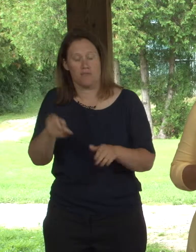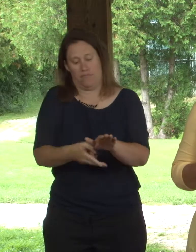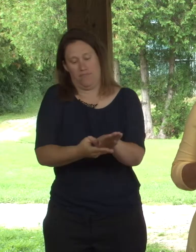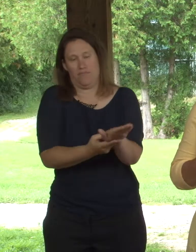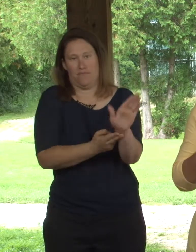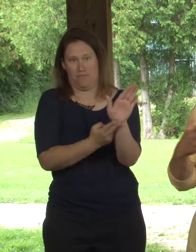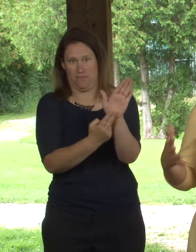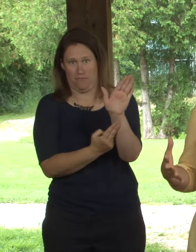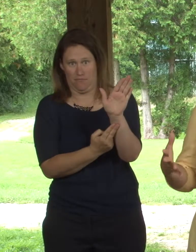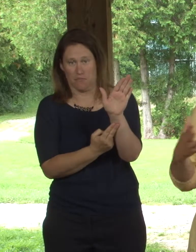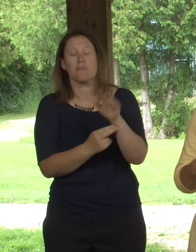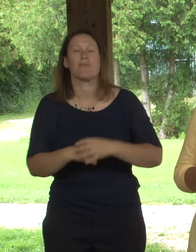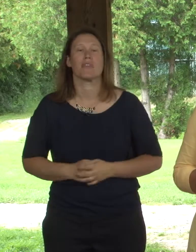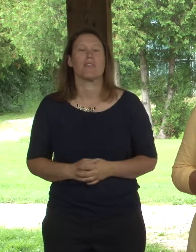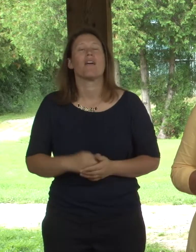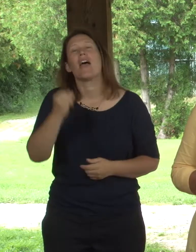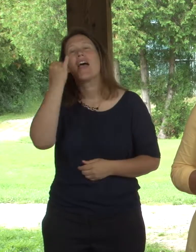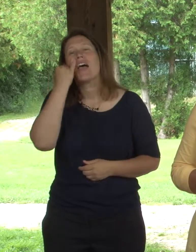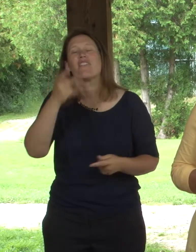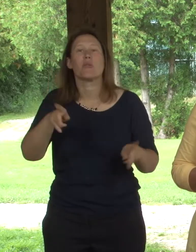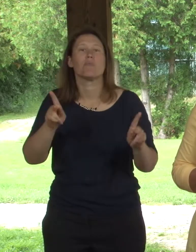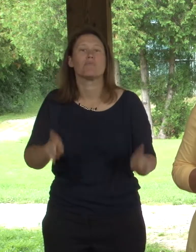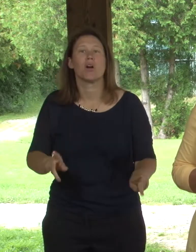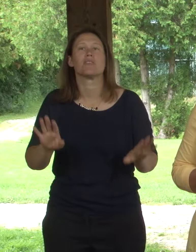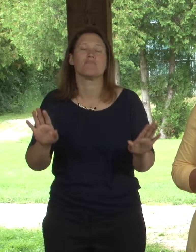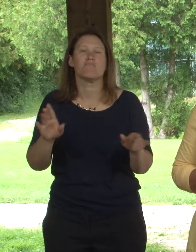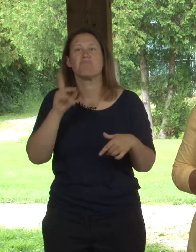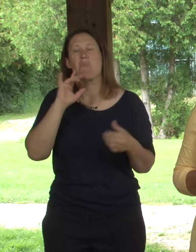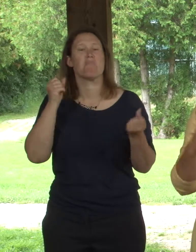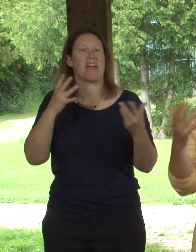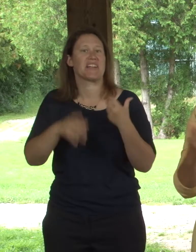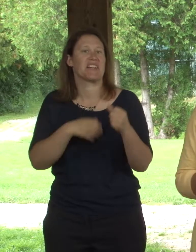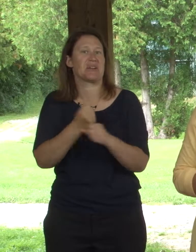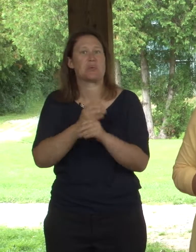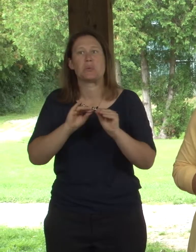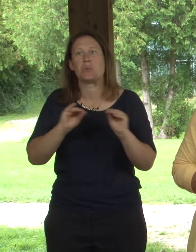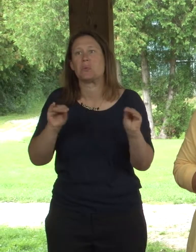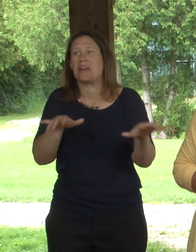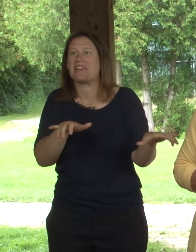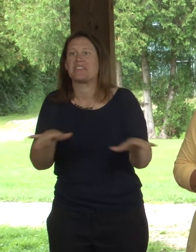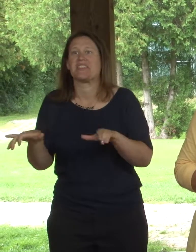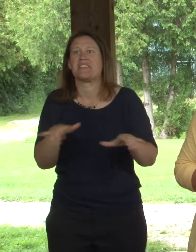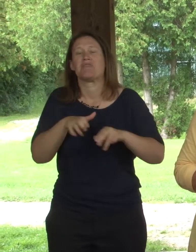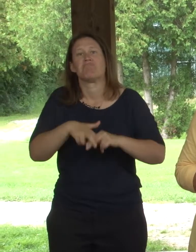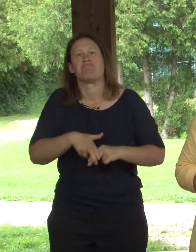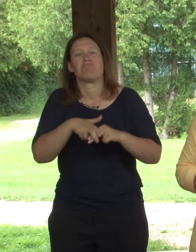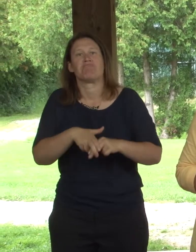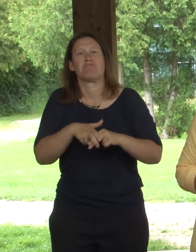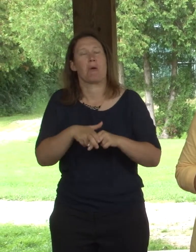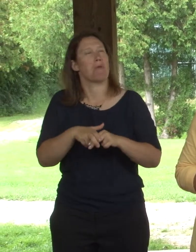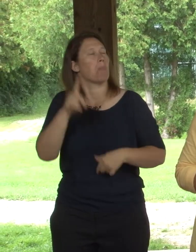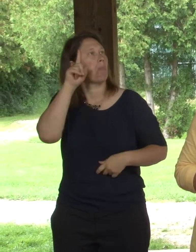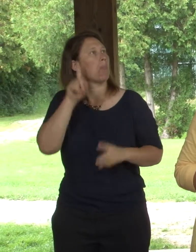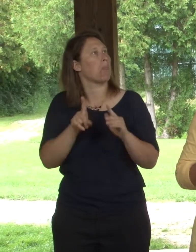to become active, and maybe they weren't active for a certain period of time, and they think, well, I'm going to get my running shoes on and I'm going to start jogging